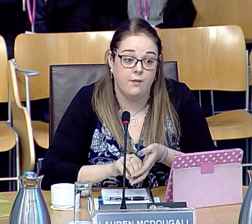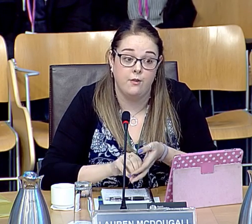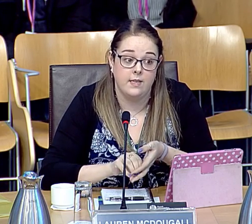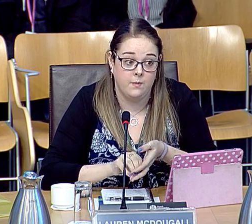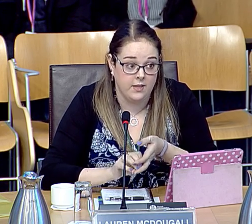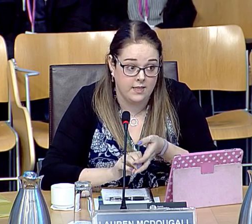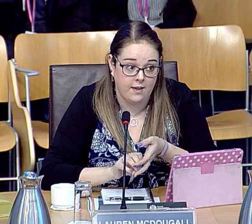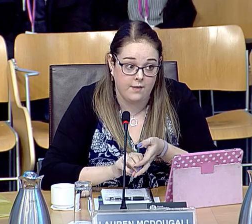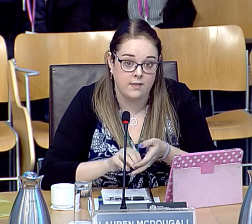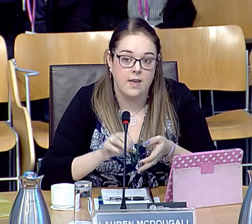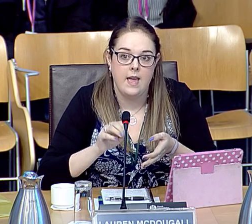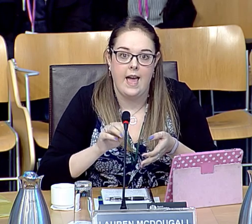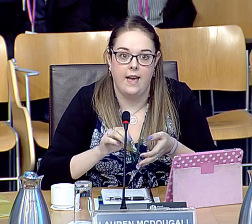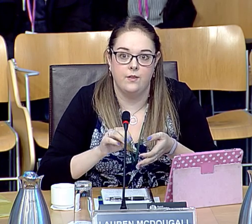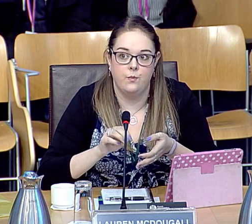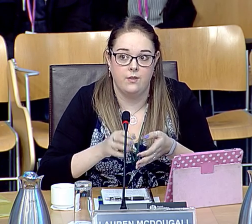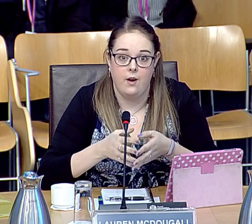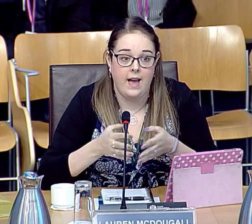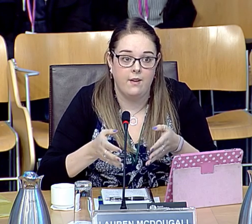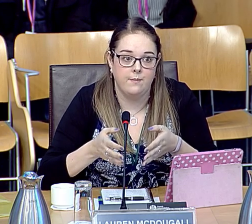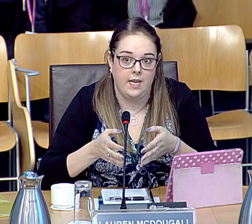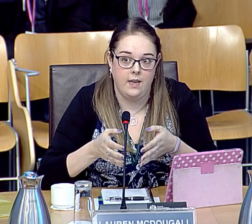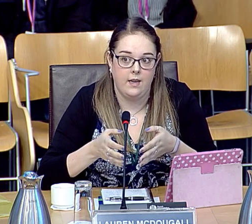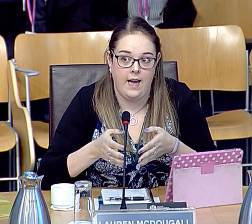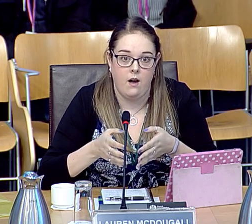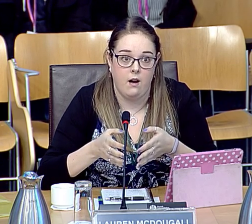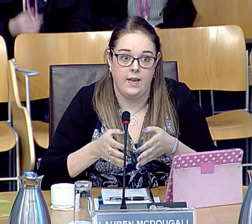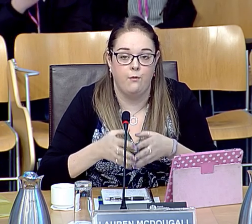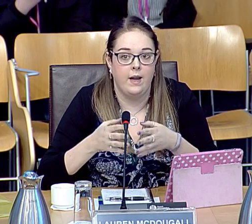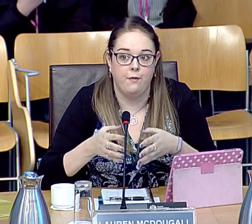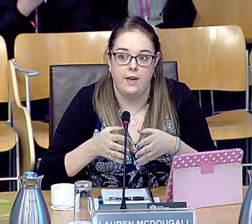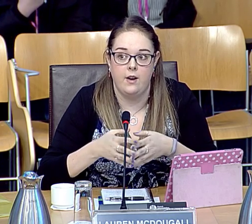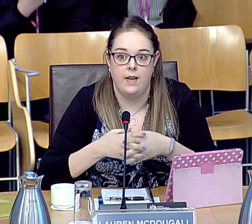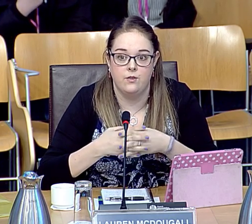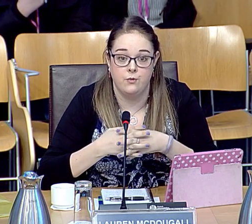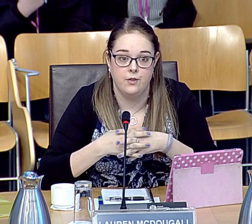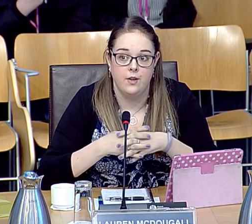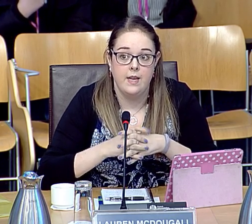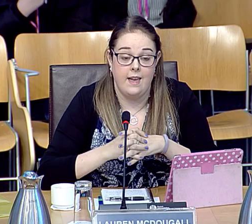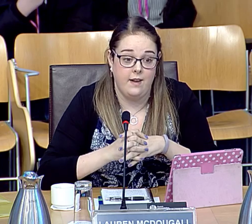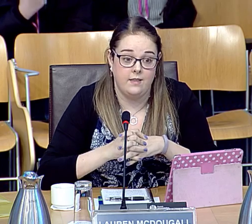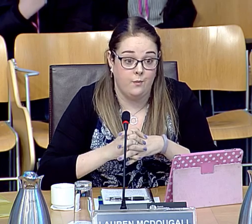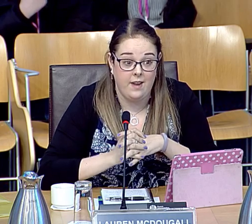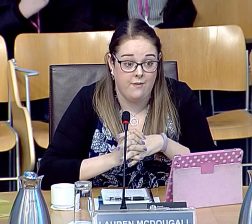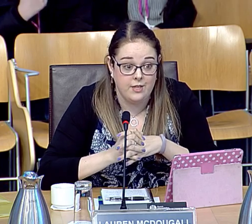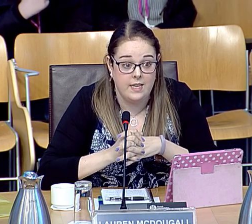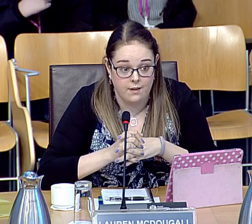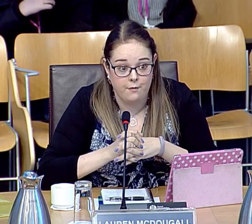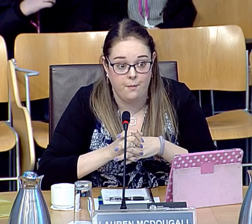through the disability service, and we saw a higher uptake at our kind of welfare and social events than we've ever seen from a